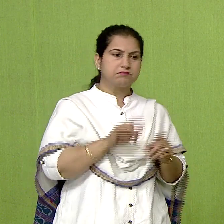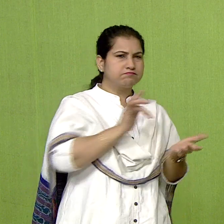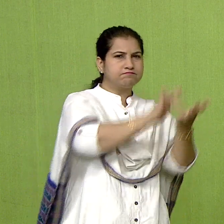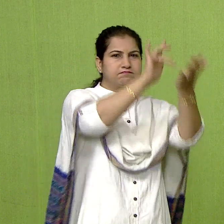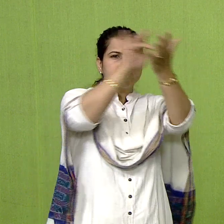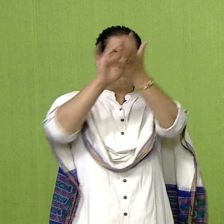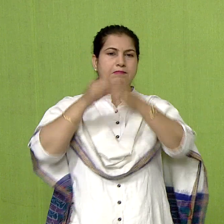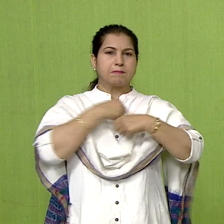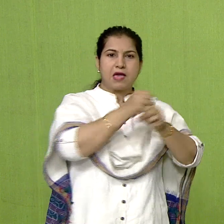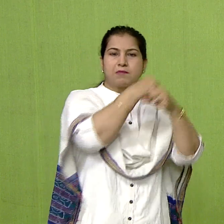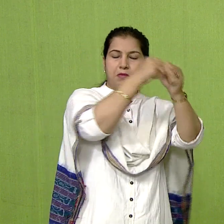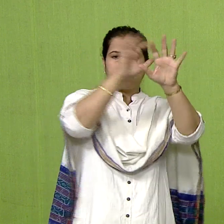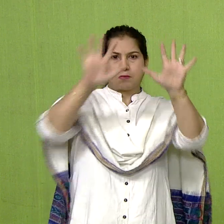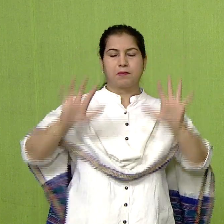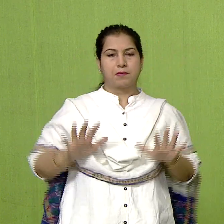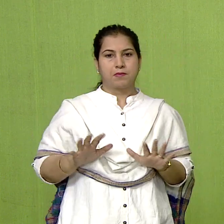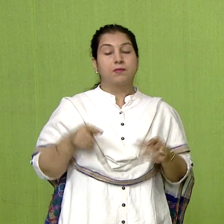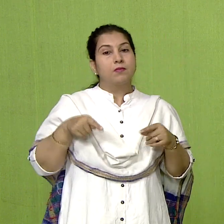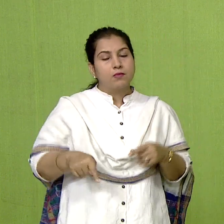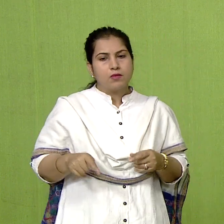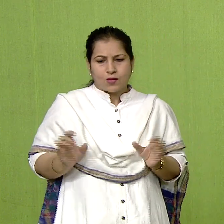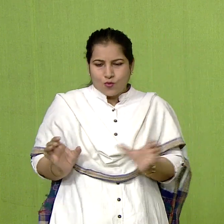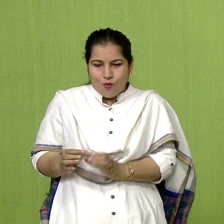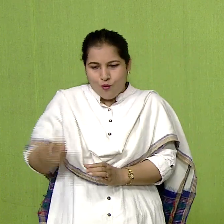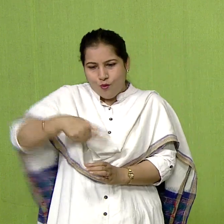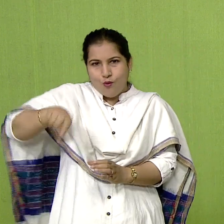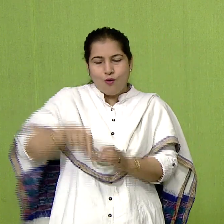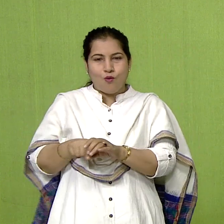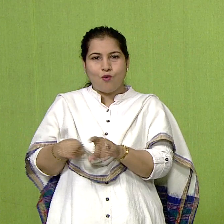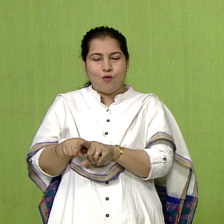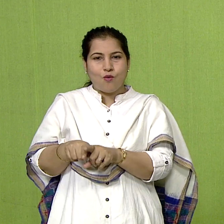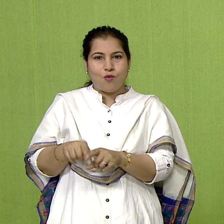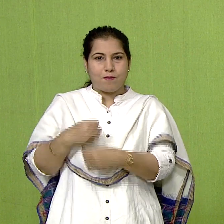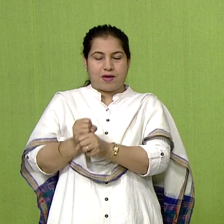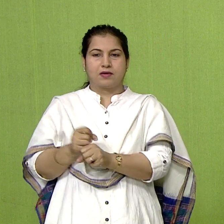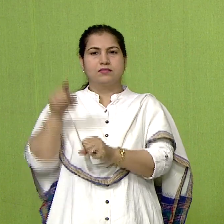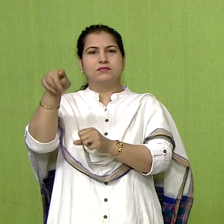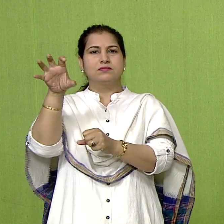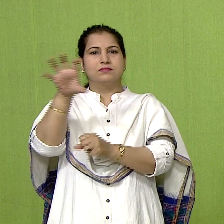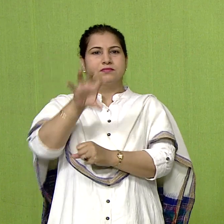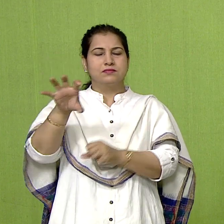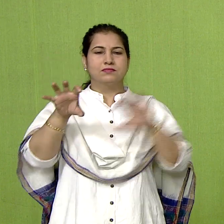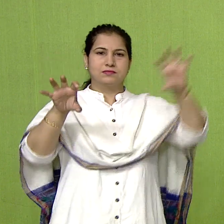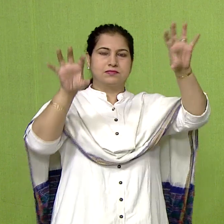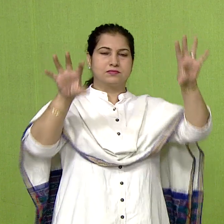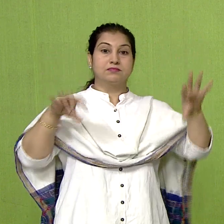However, all these were regional organizations and there was need for a national